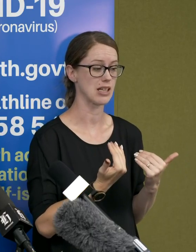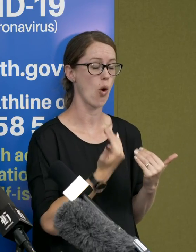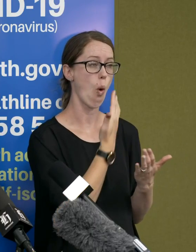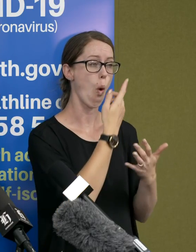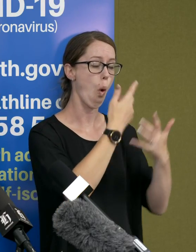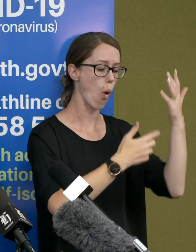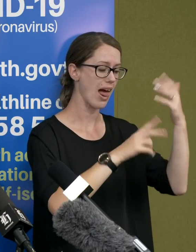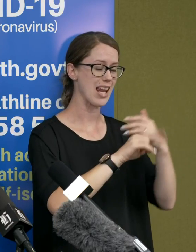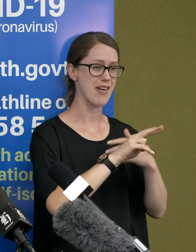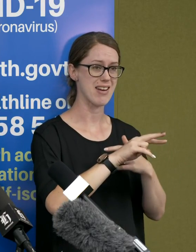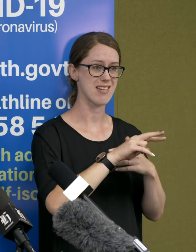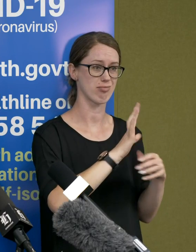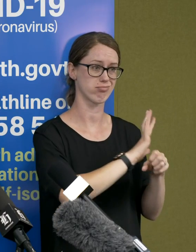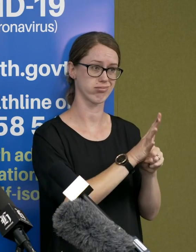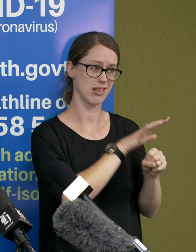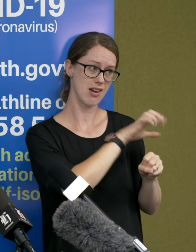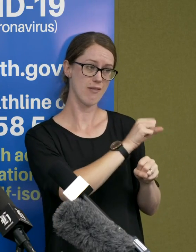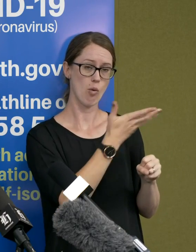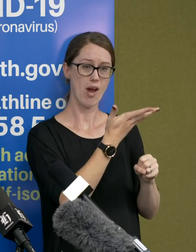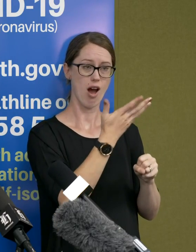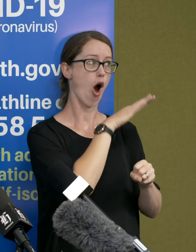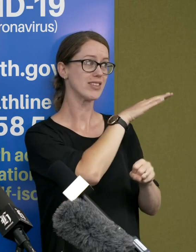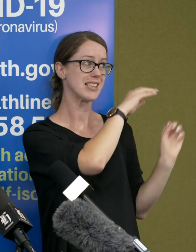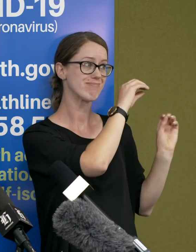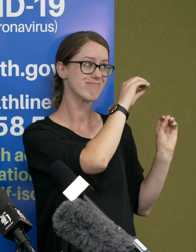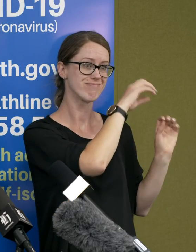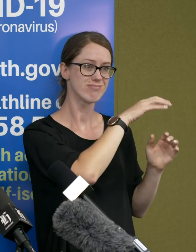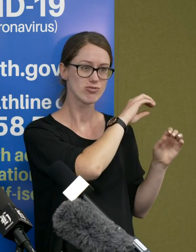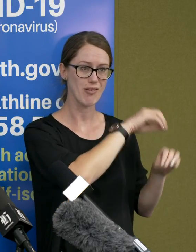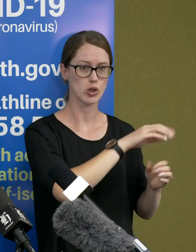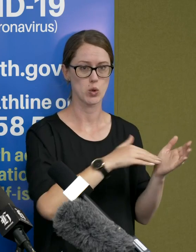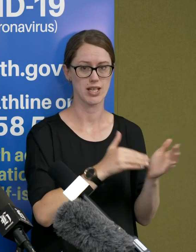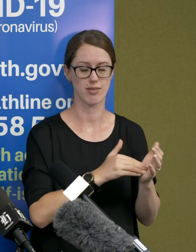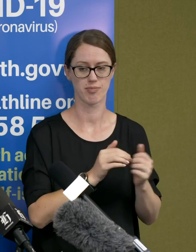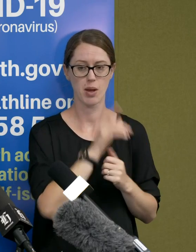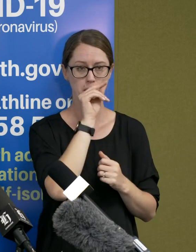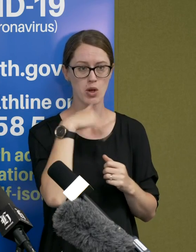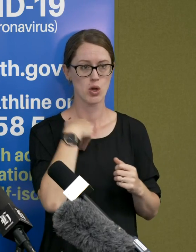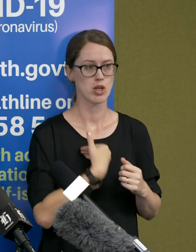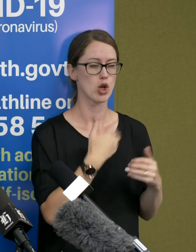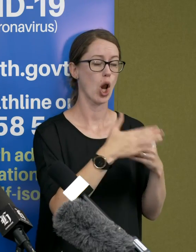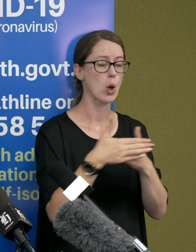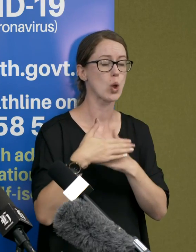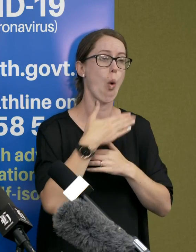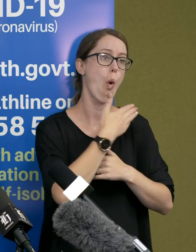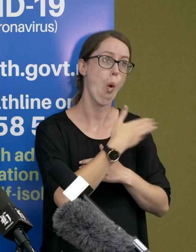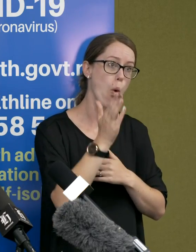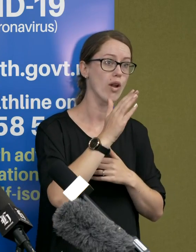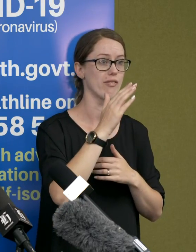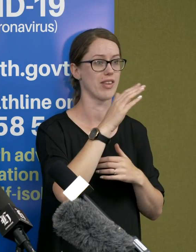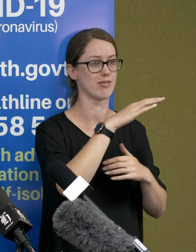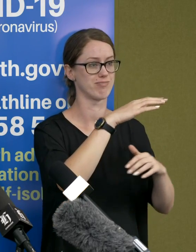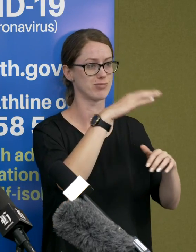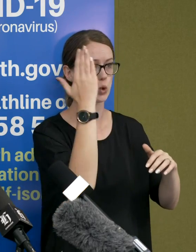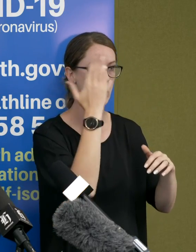so far have come from overseas travel, and likewise it may well be you don't need to close all of those